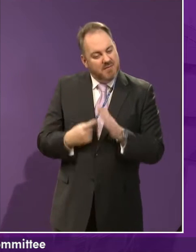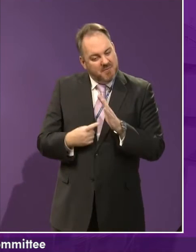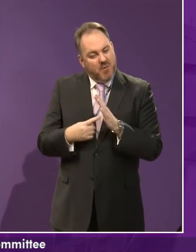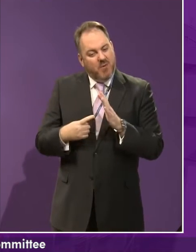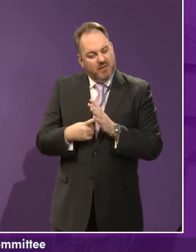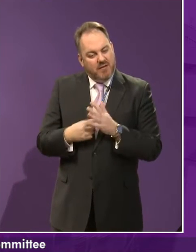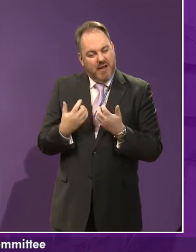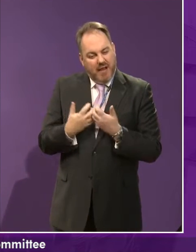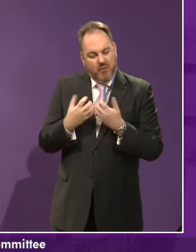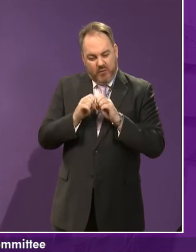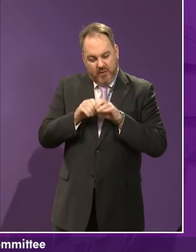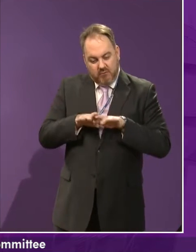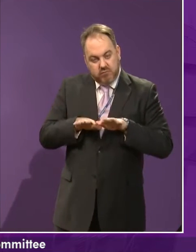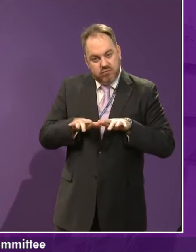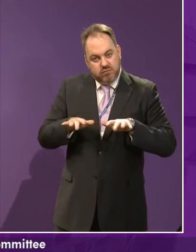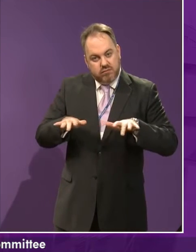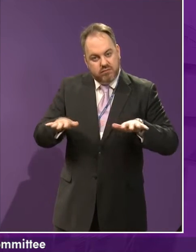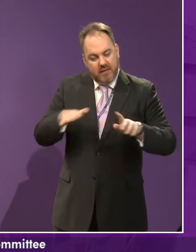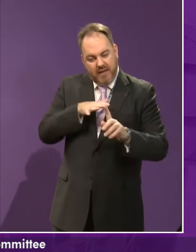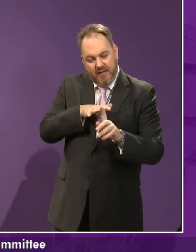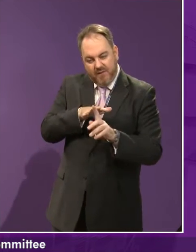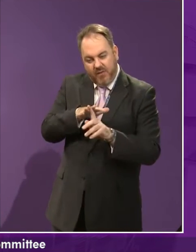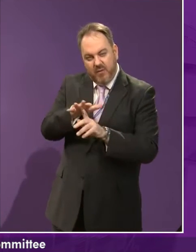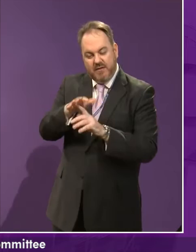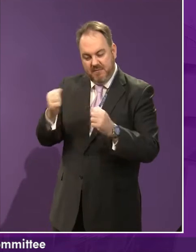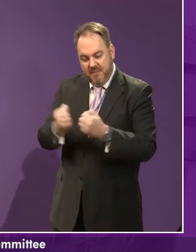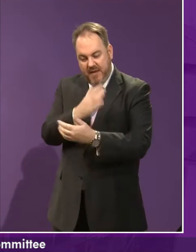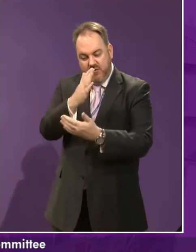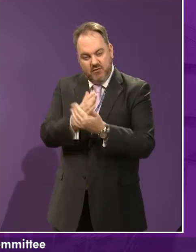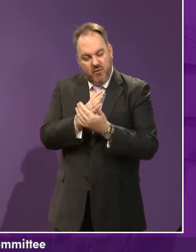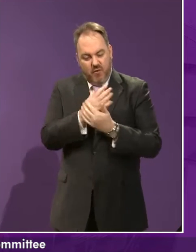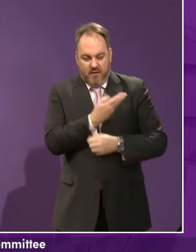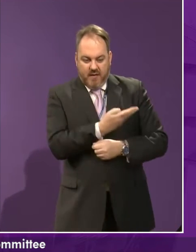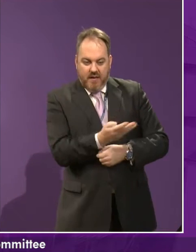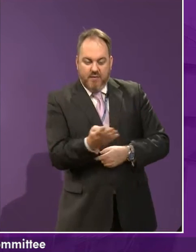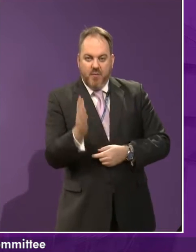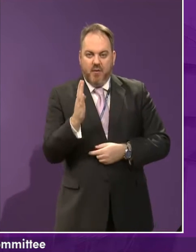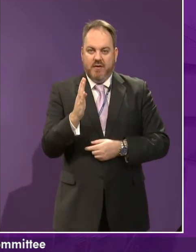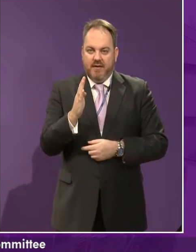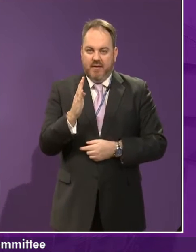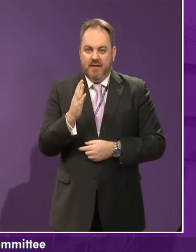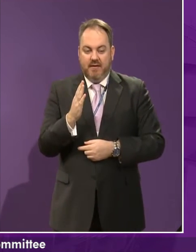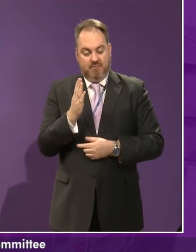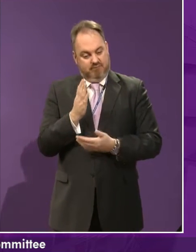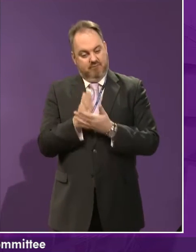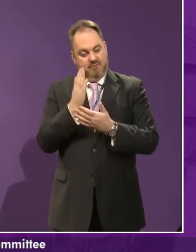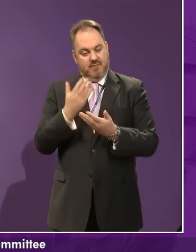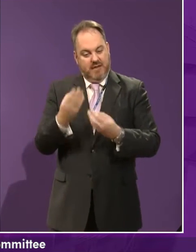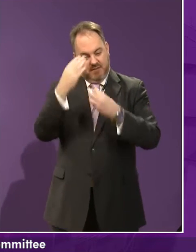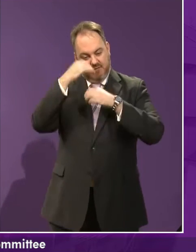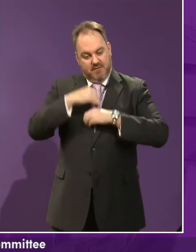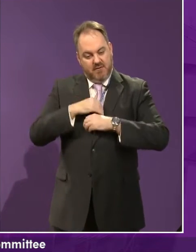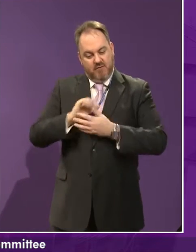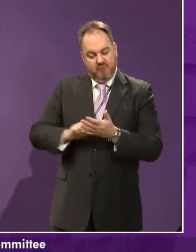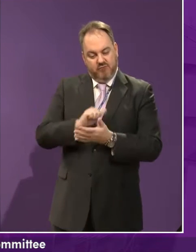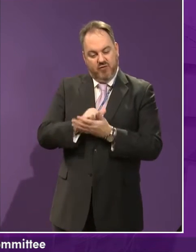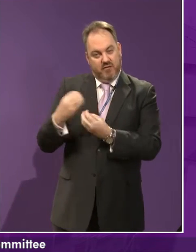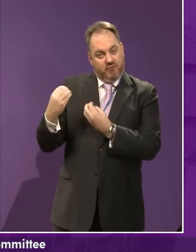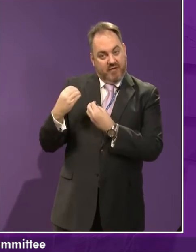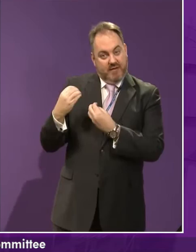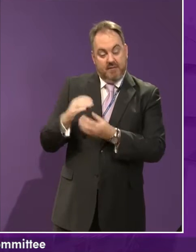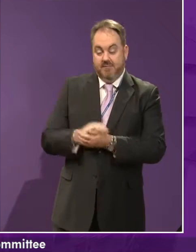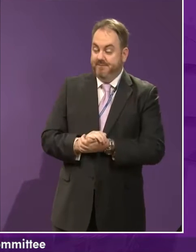And so how do you see we can bridge the gap between what you want to do and how we do it?